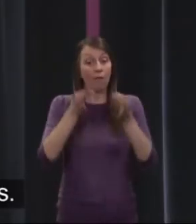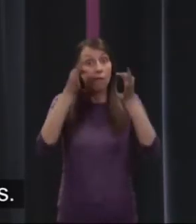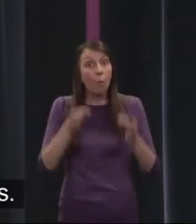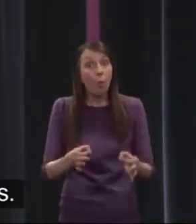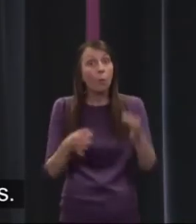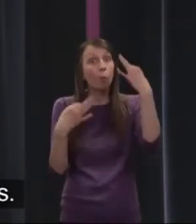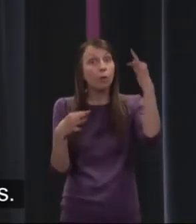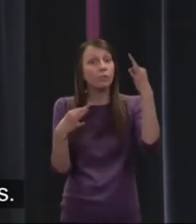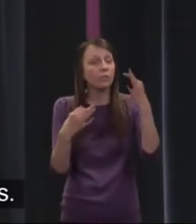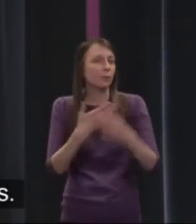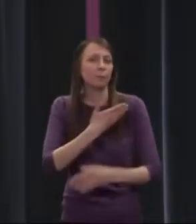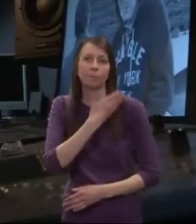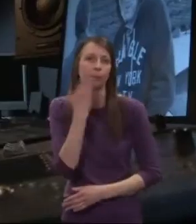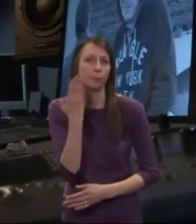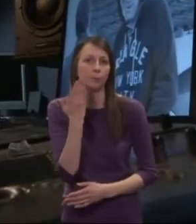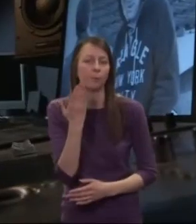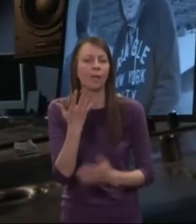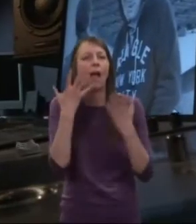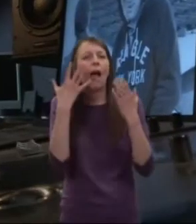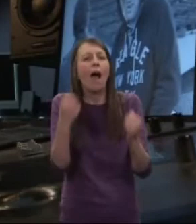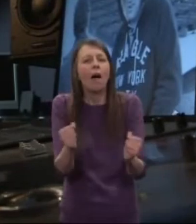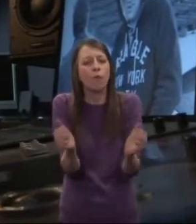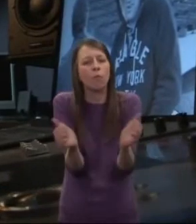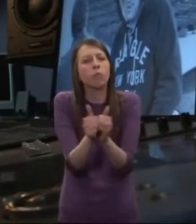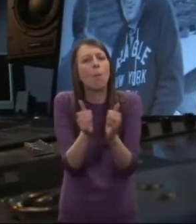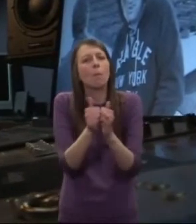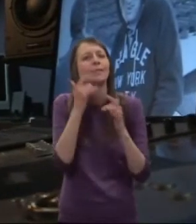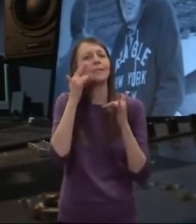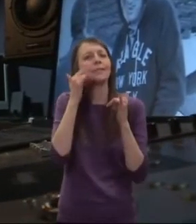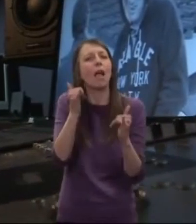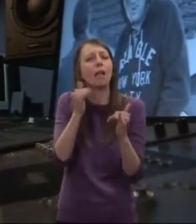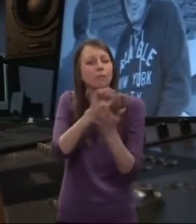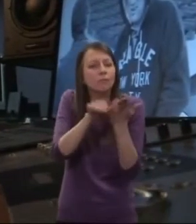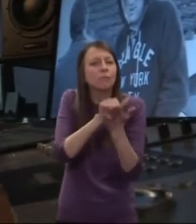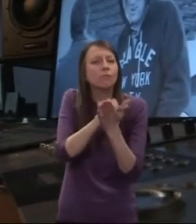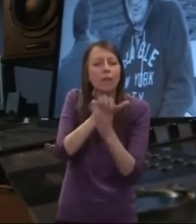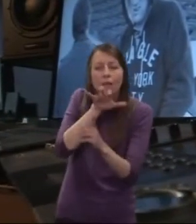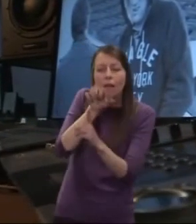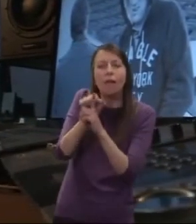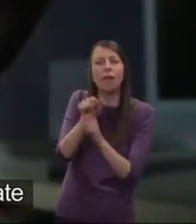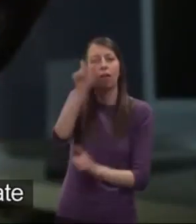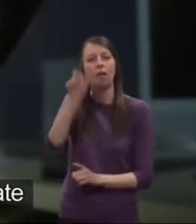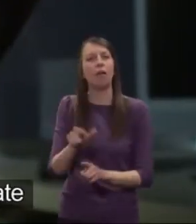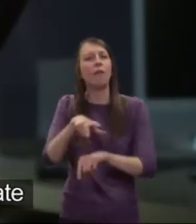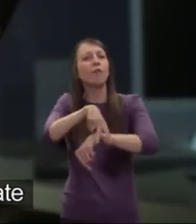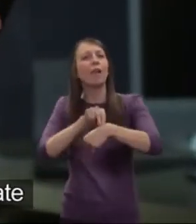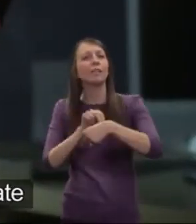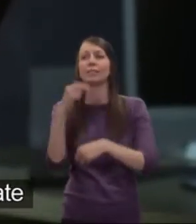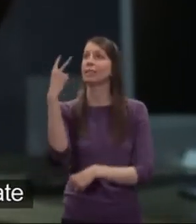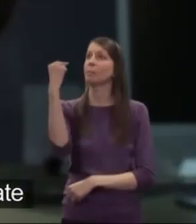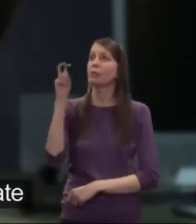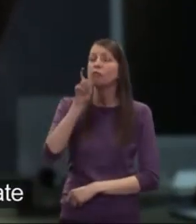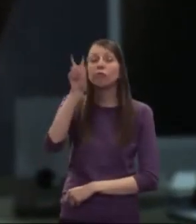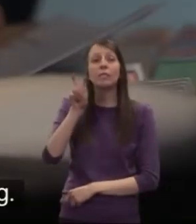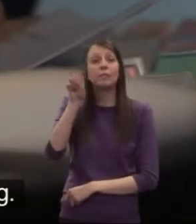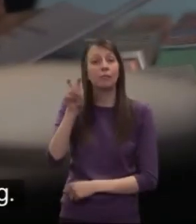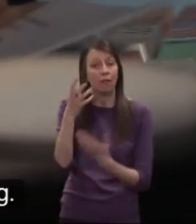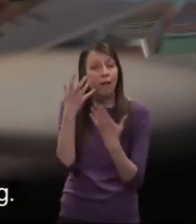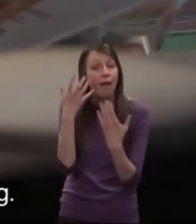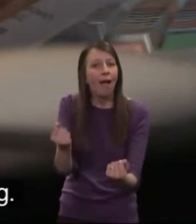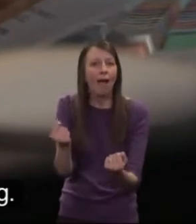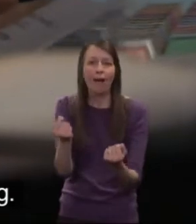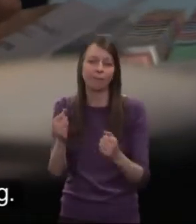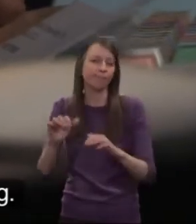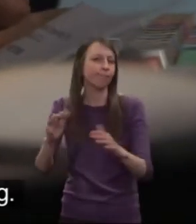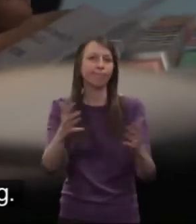Well, there aren't any formal qualifications. There aren't yet any available tests that are really appropriate